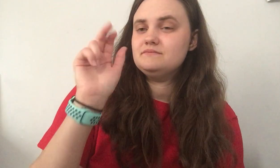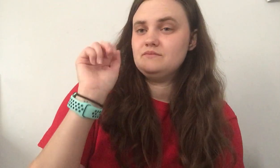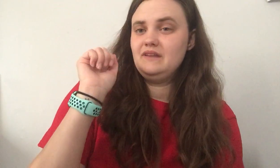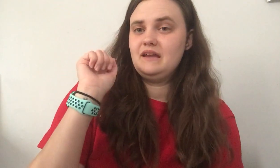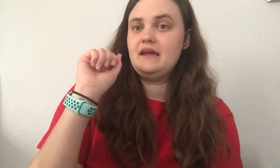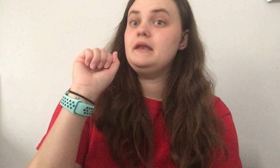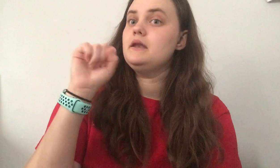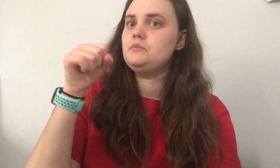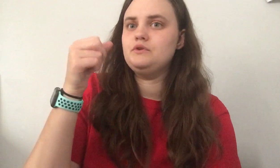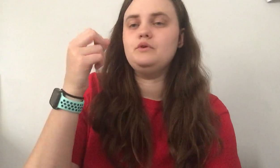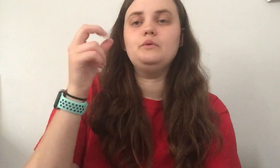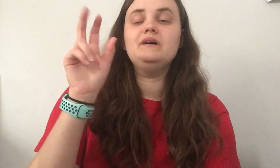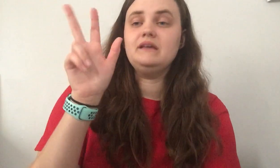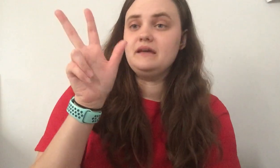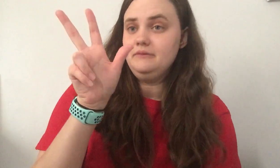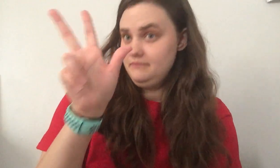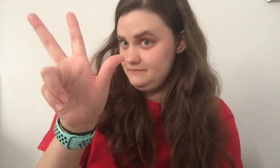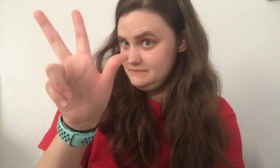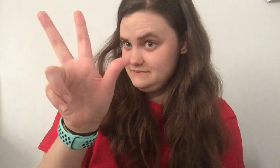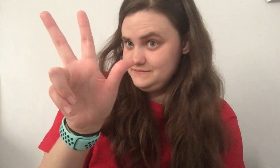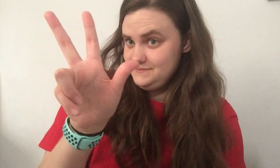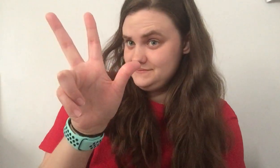2. Okay, number 2 again.